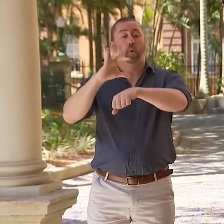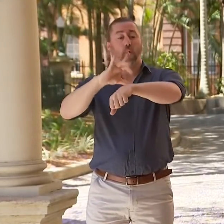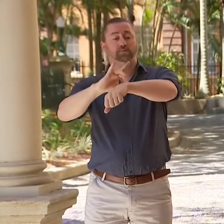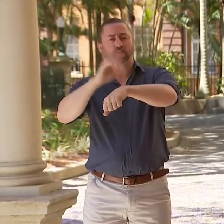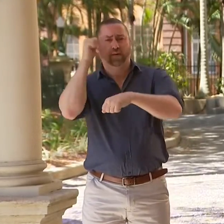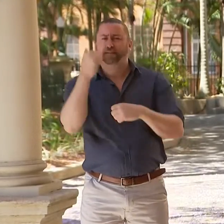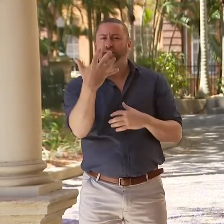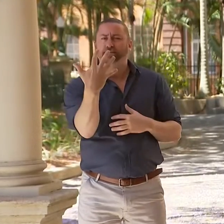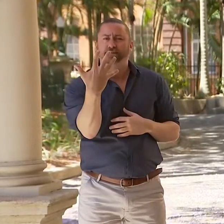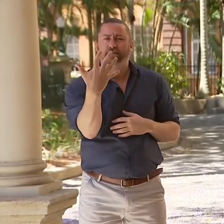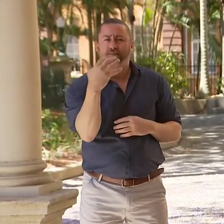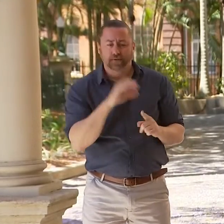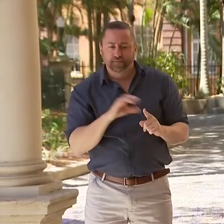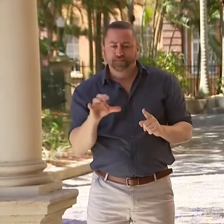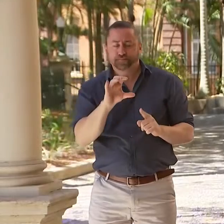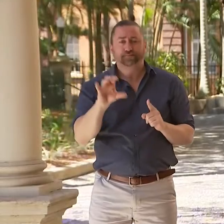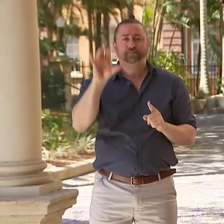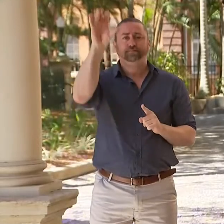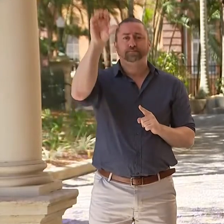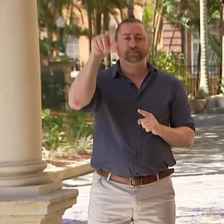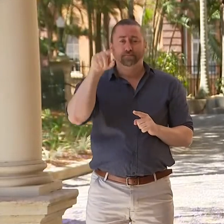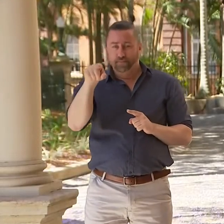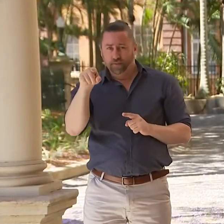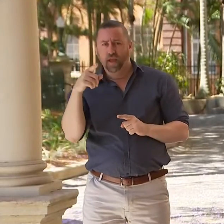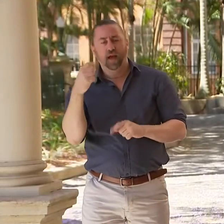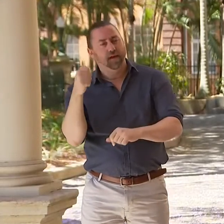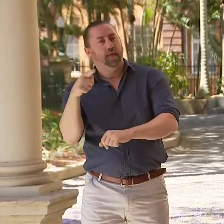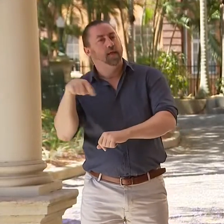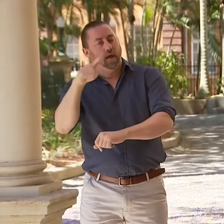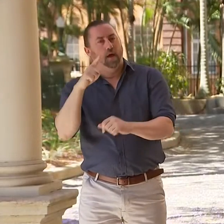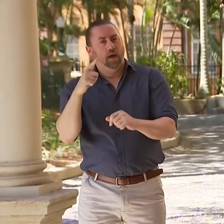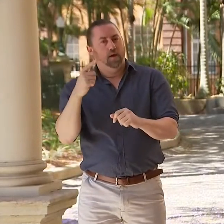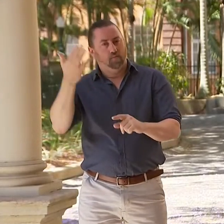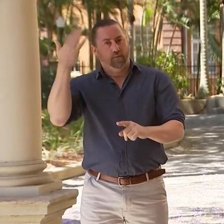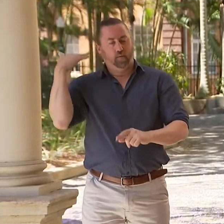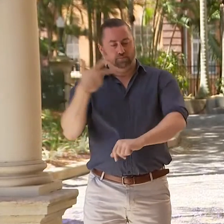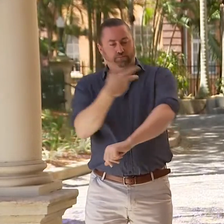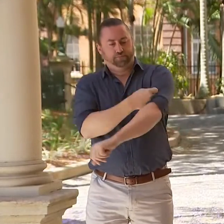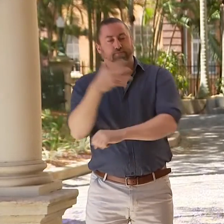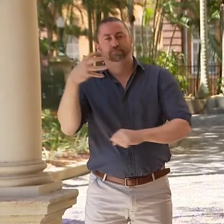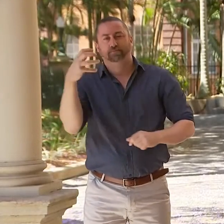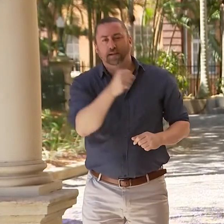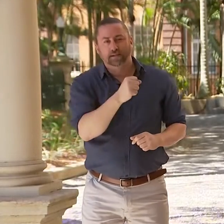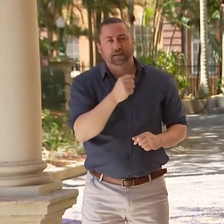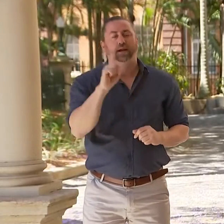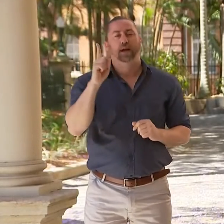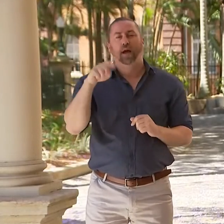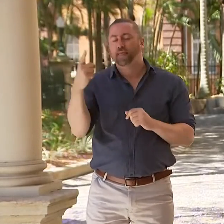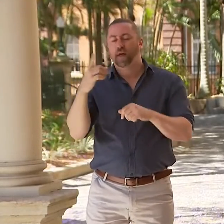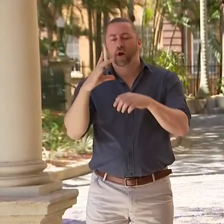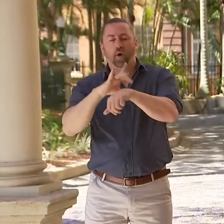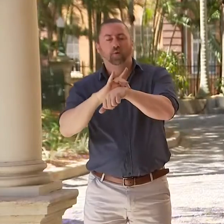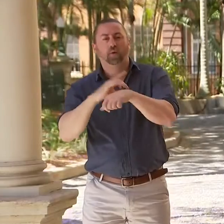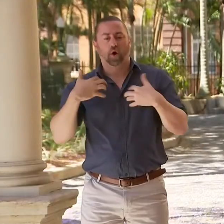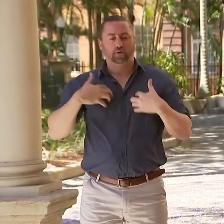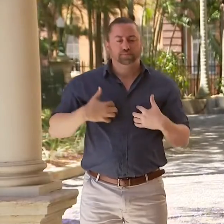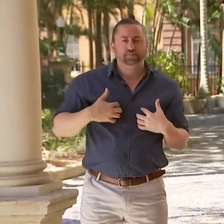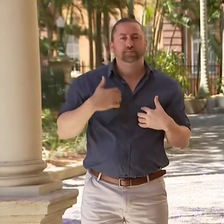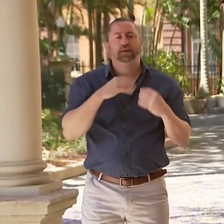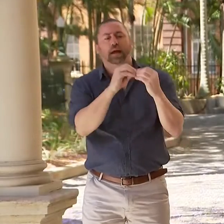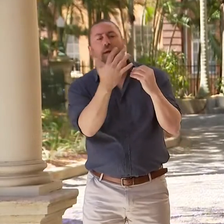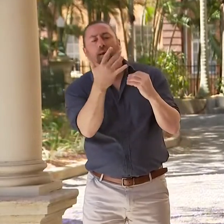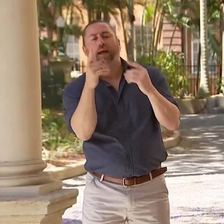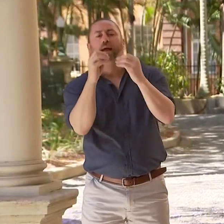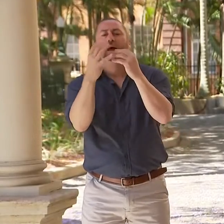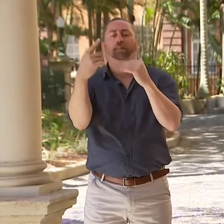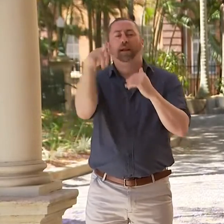got those 5 hospitals and they've been vaccinated for quite some time now, and we're just working through with the other hospitals, remembering we don't have an